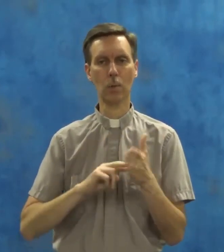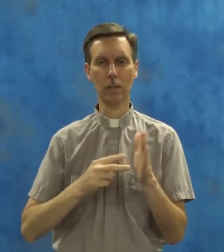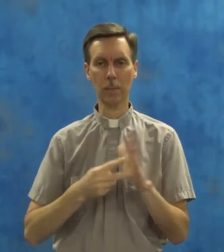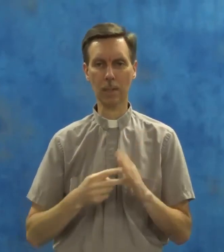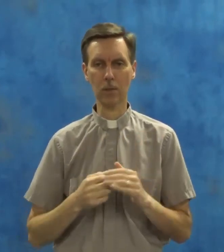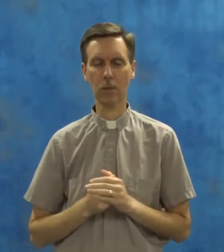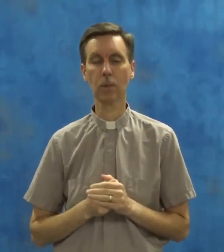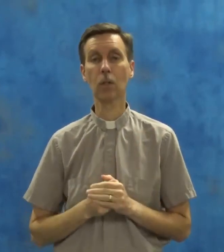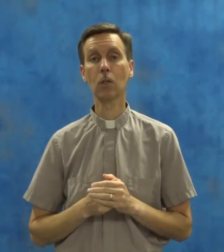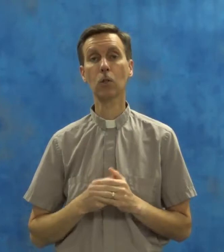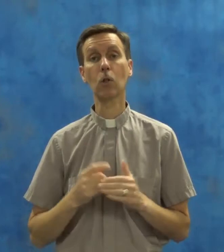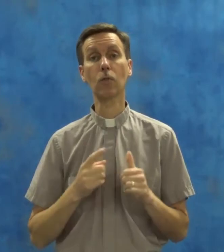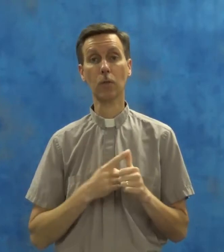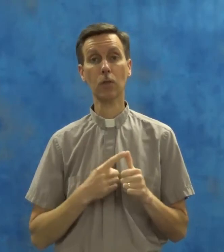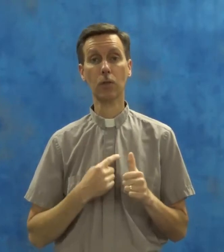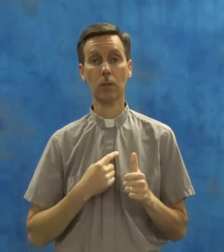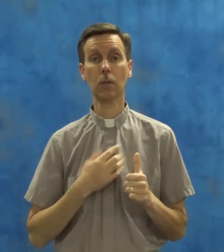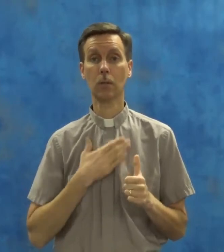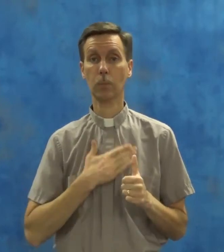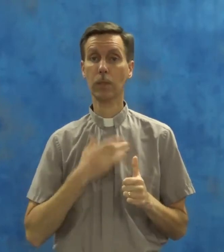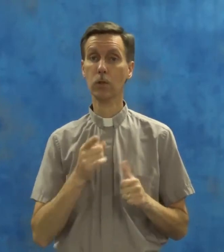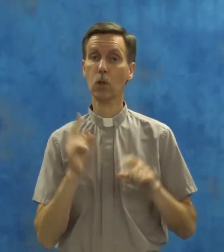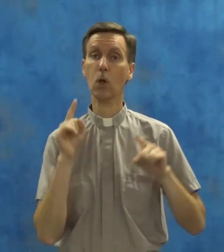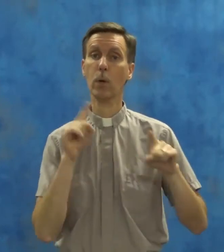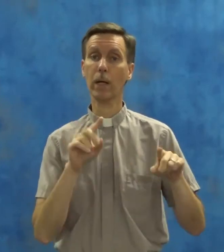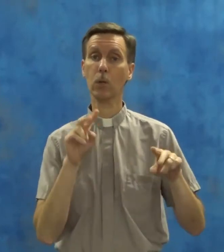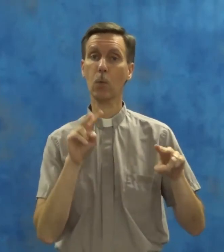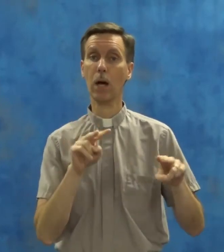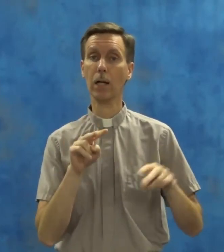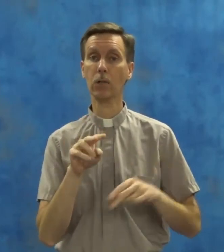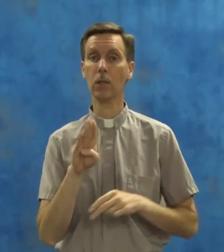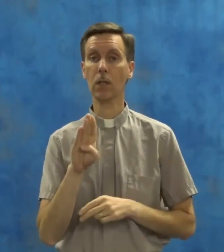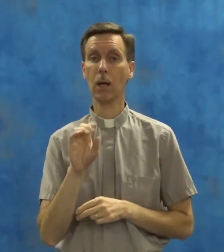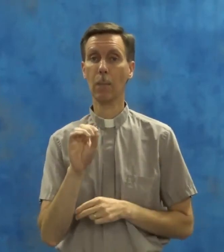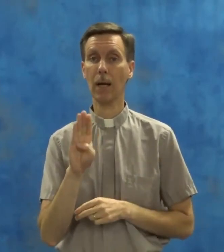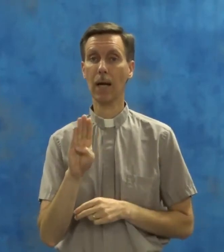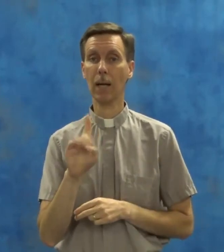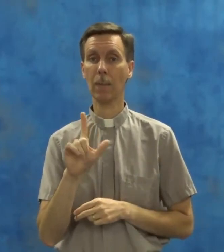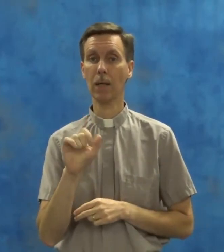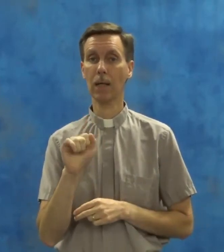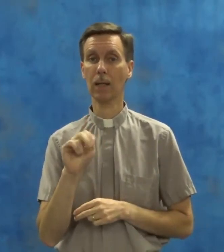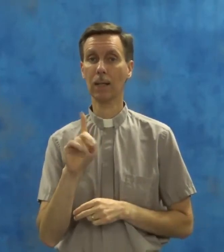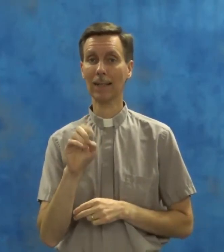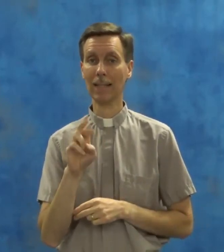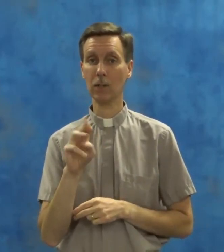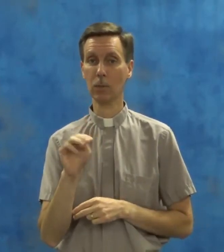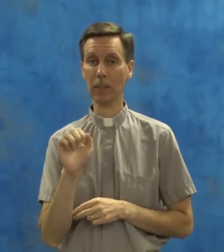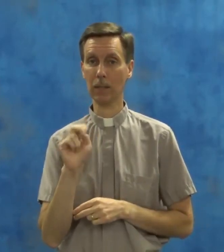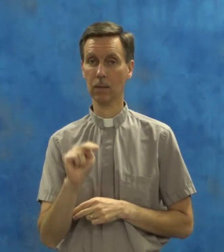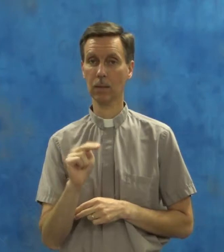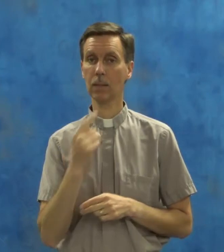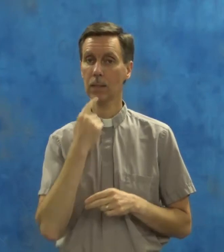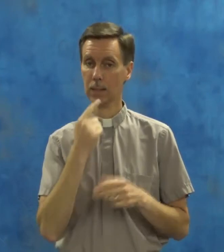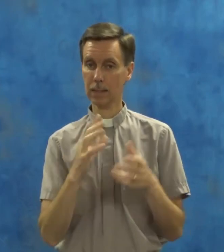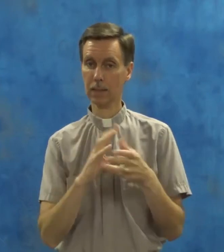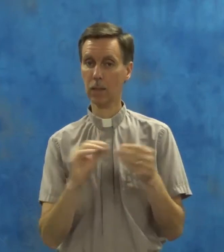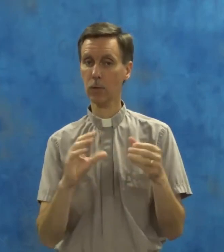it means. So first, please go and watch Bob Lenderman tell the